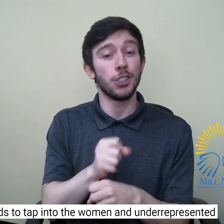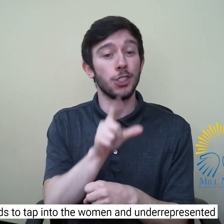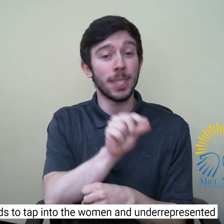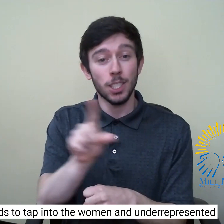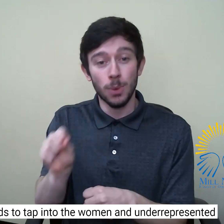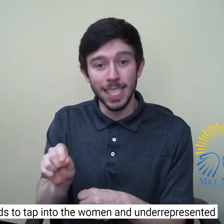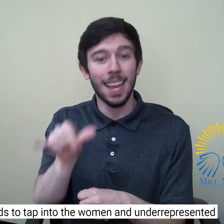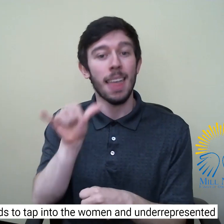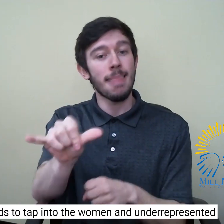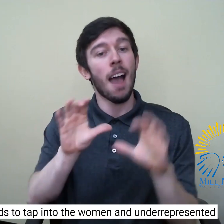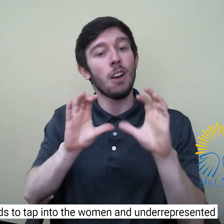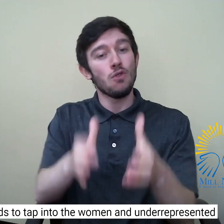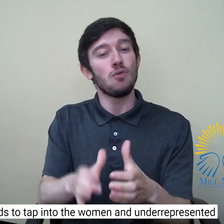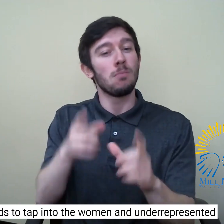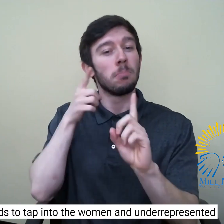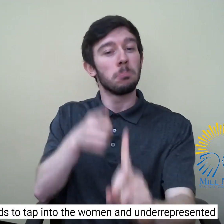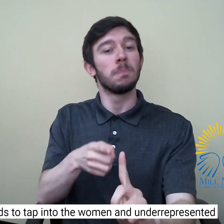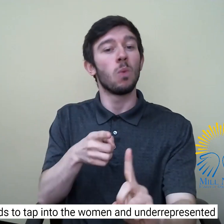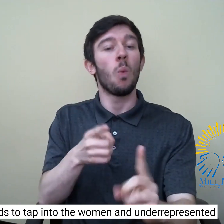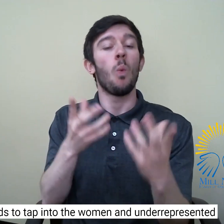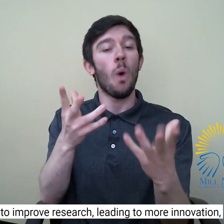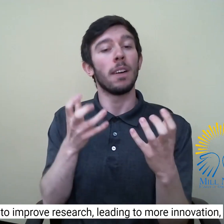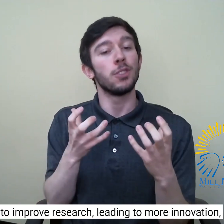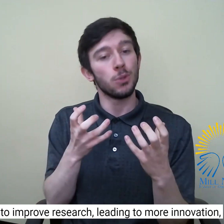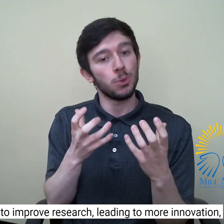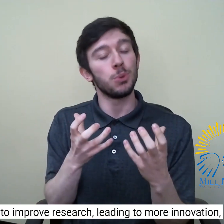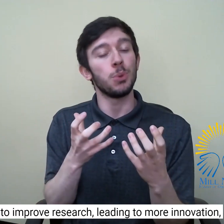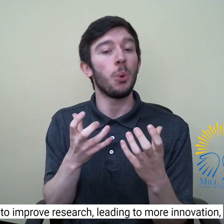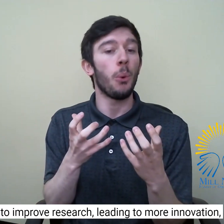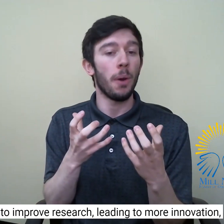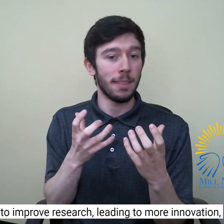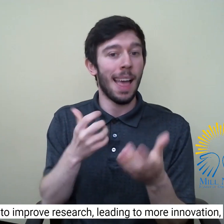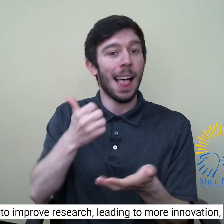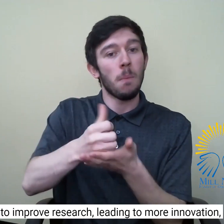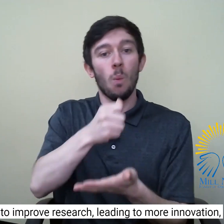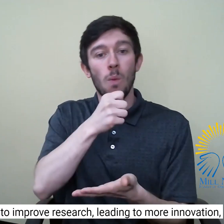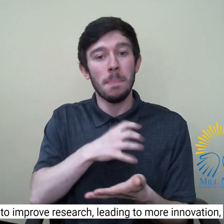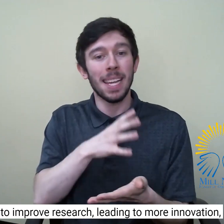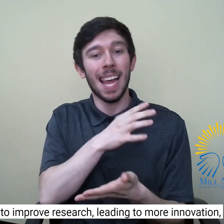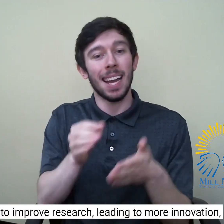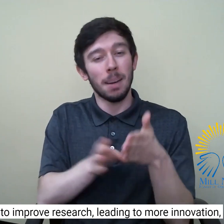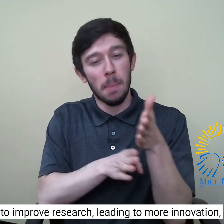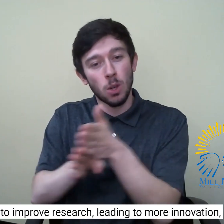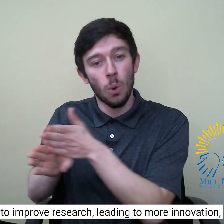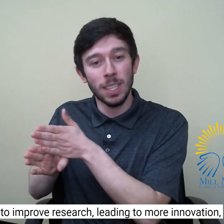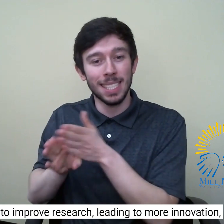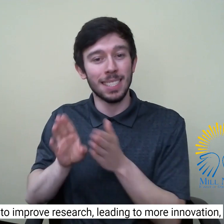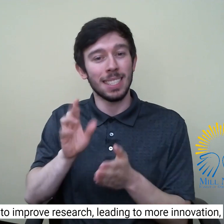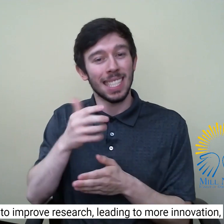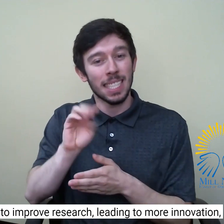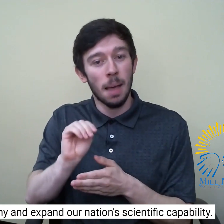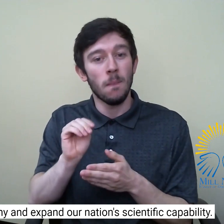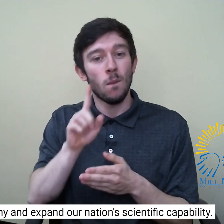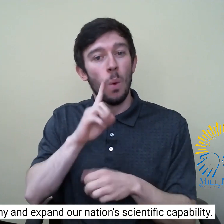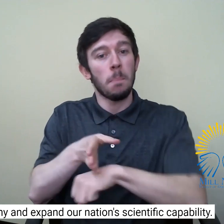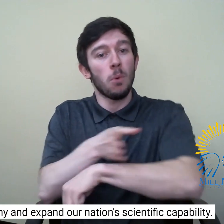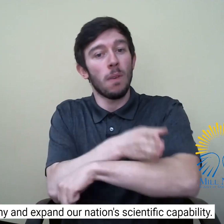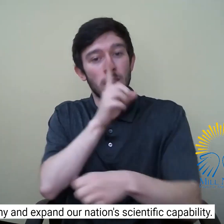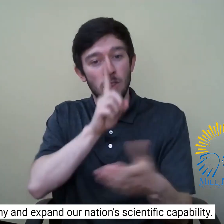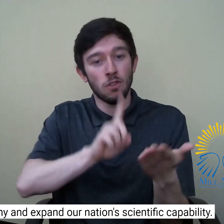tap into the women and underrepresented minorities in STEM to improve research, leading to more innovation, boost the economy, and expand